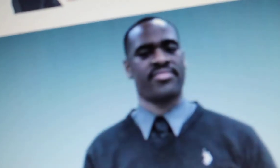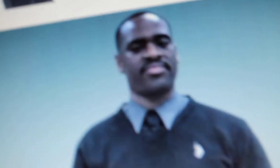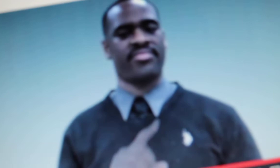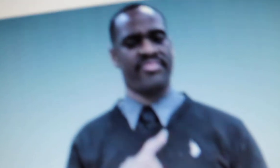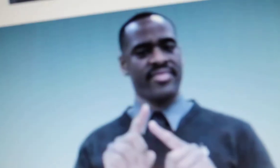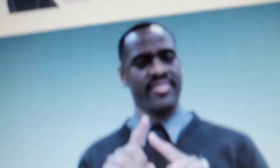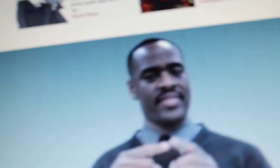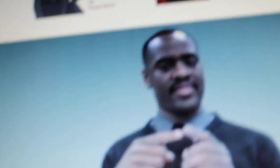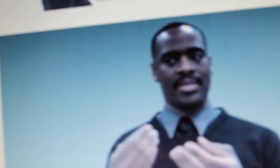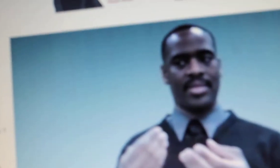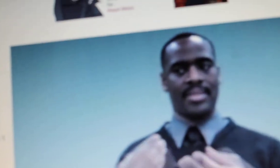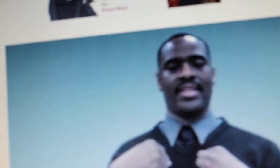Trippin'.